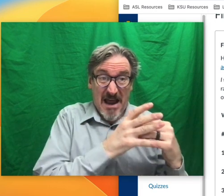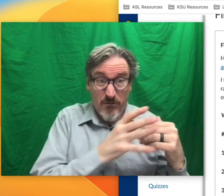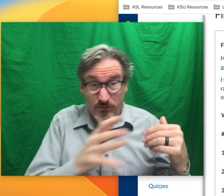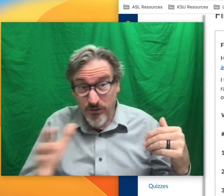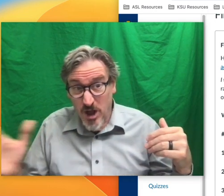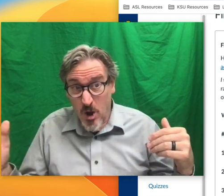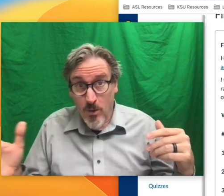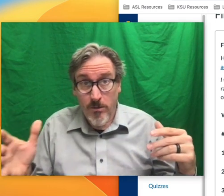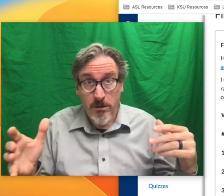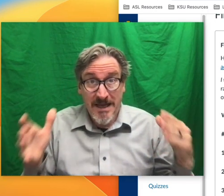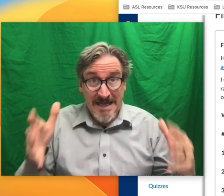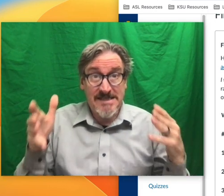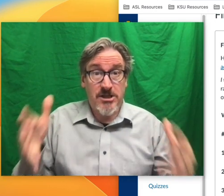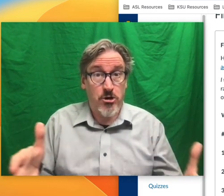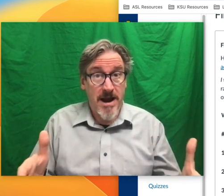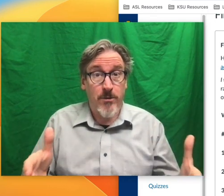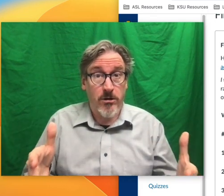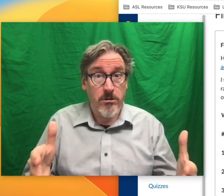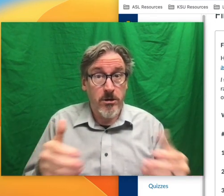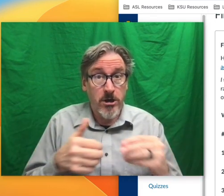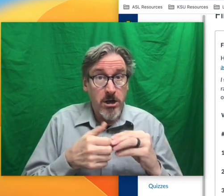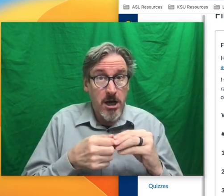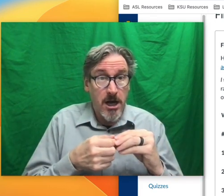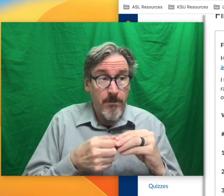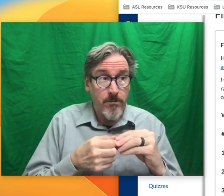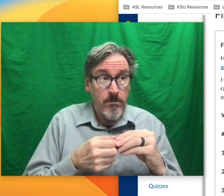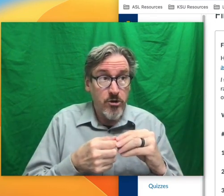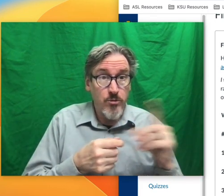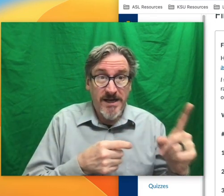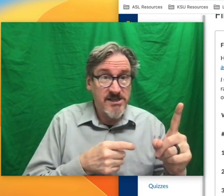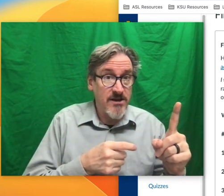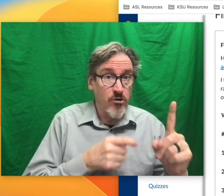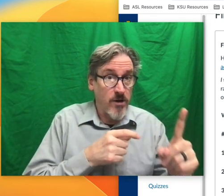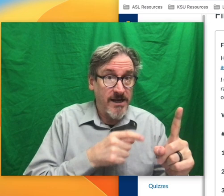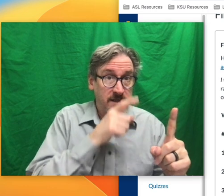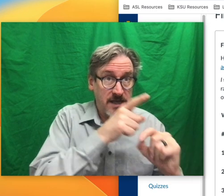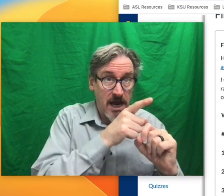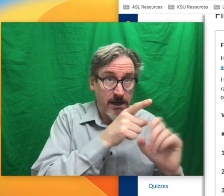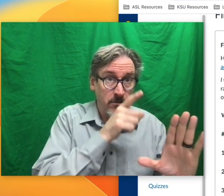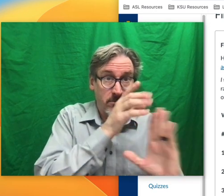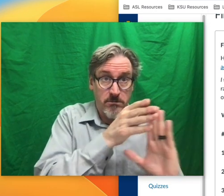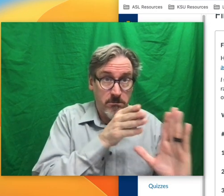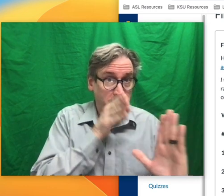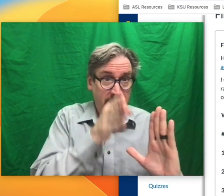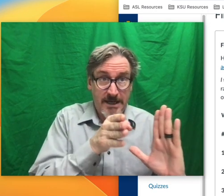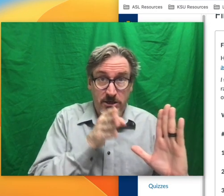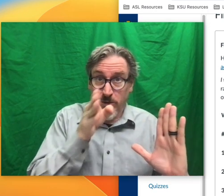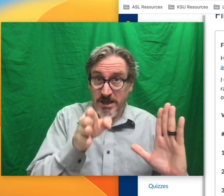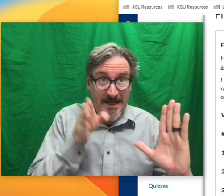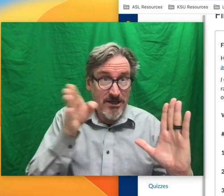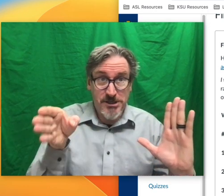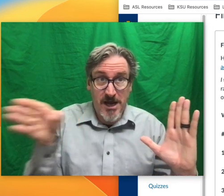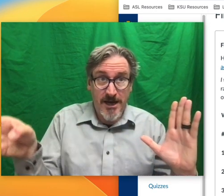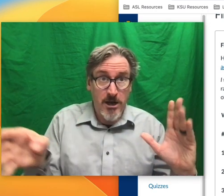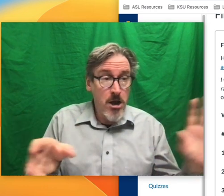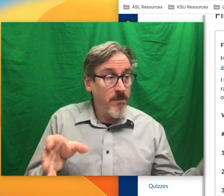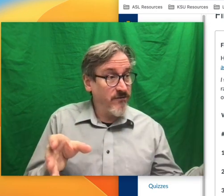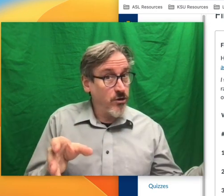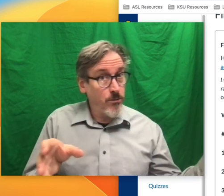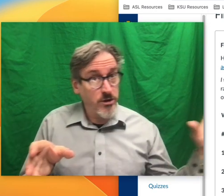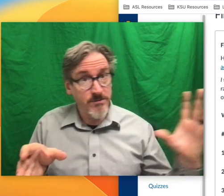fluency, that flow, is the grammar. You might sign the right sign with each